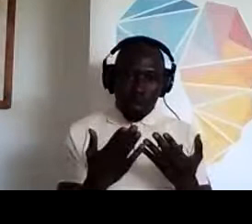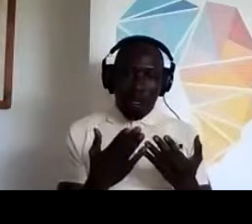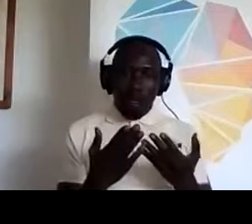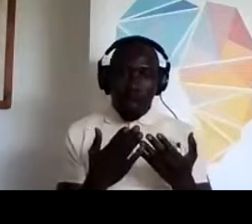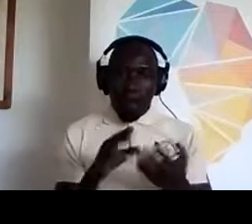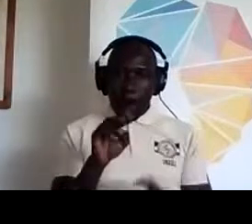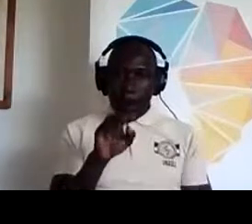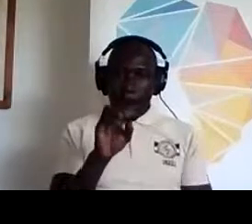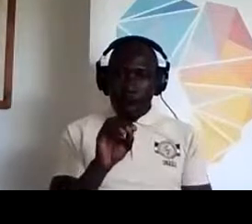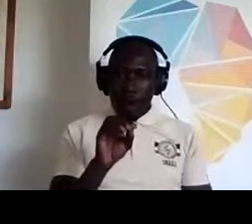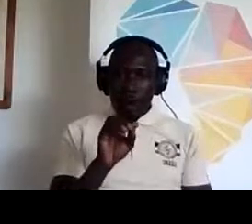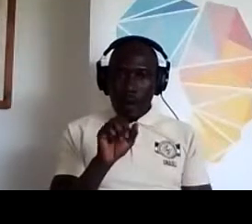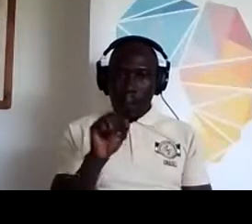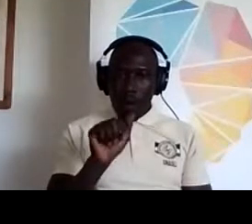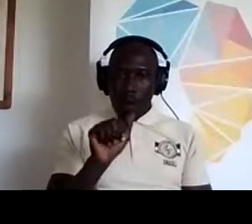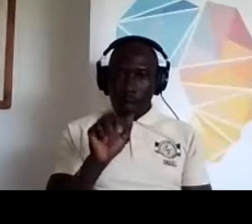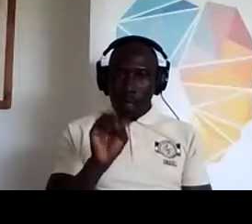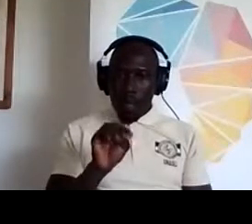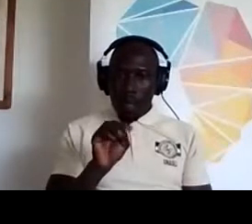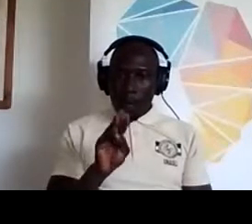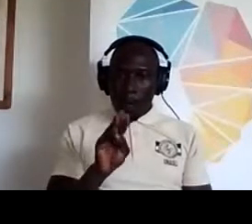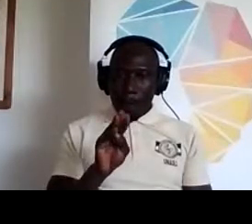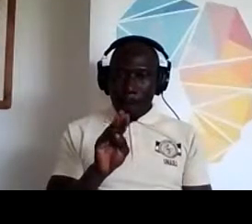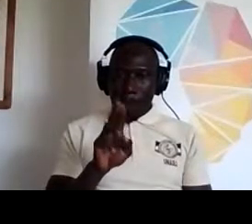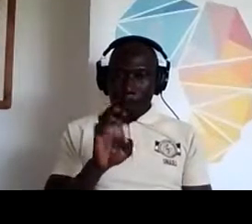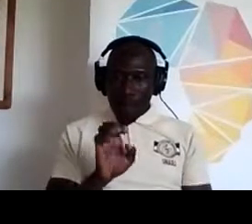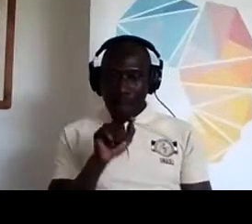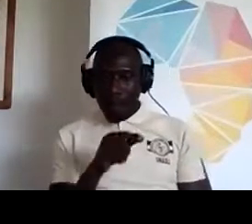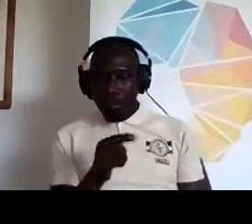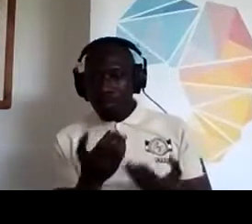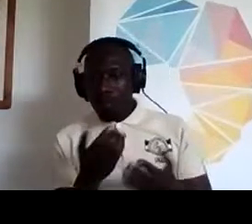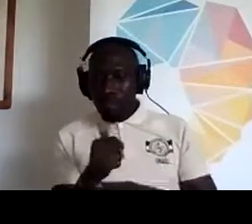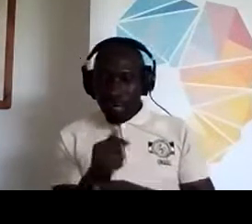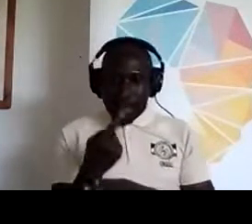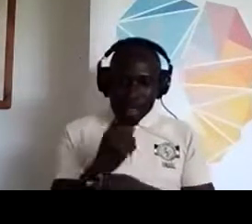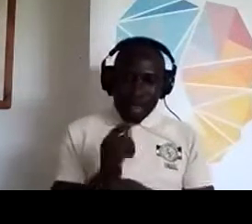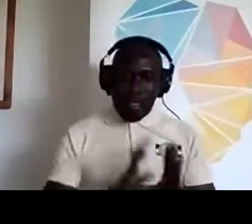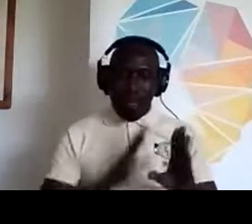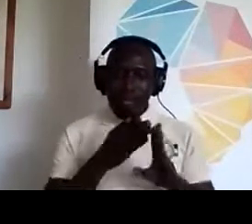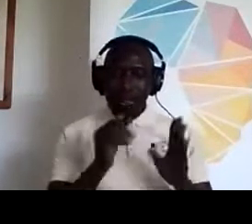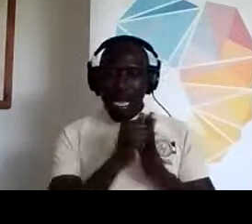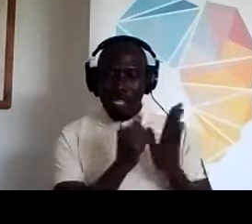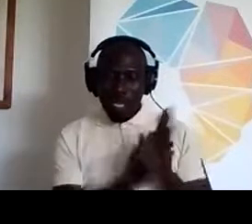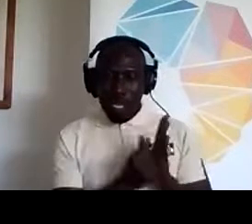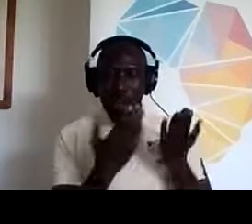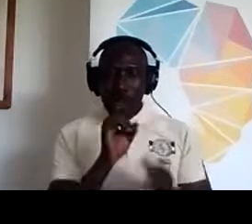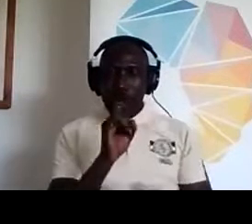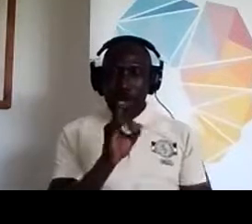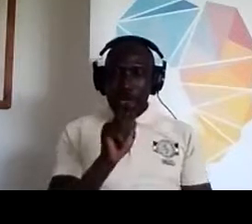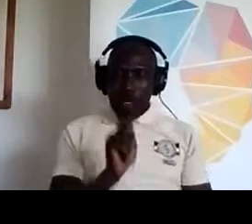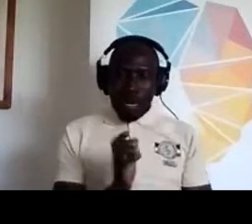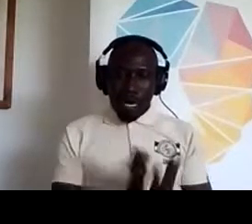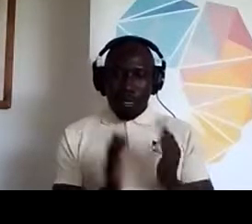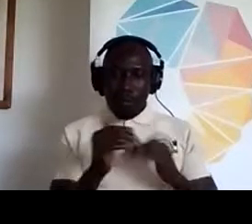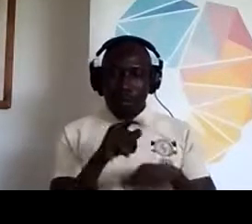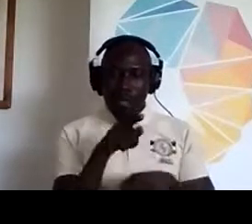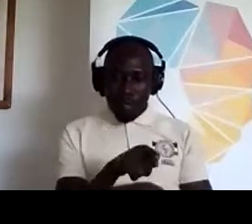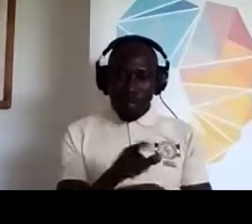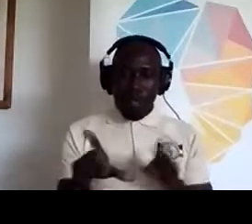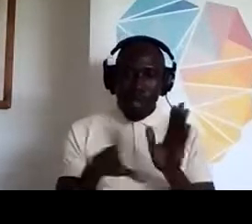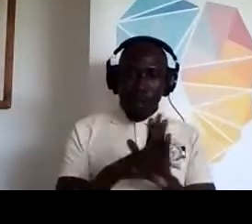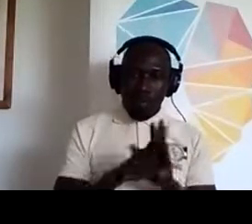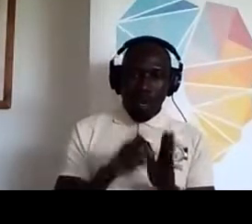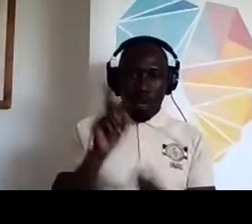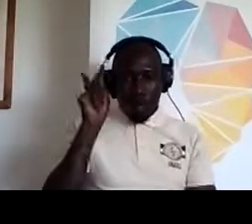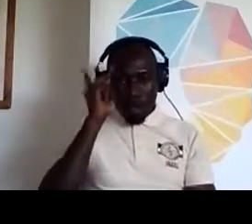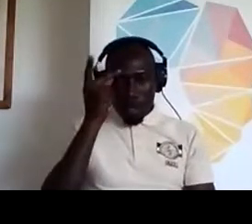Mozambique, we haven't set a specific agenda on ICT accessibility, legal and policy